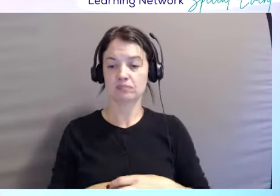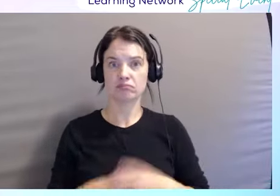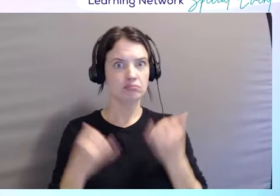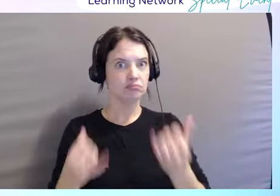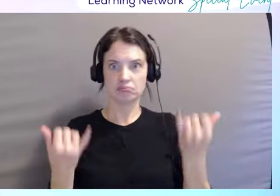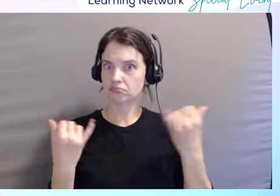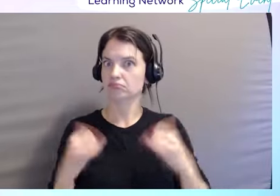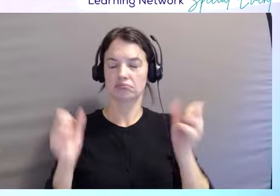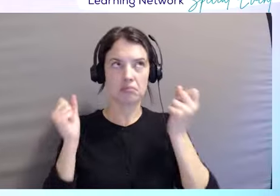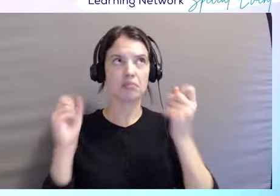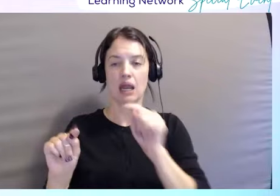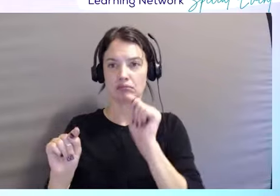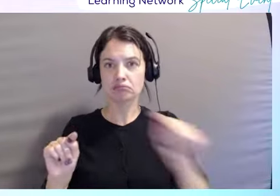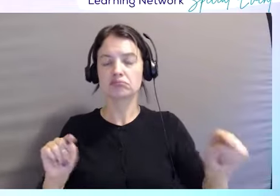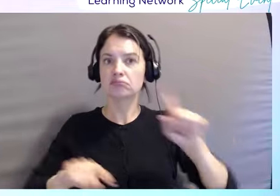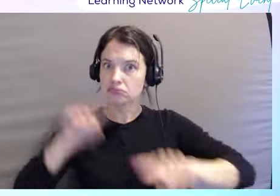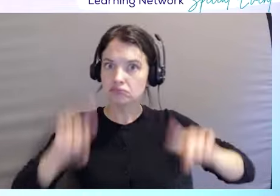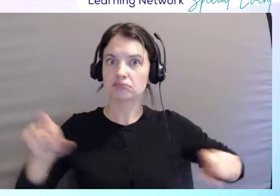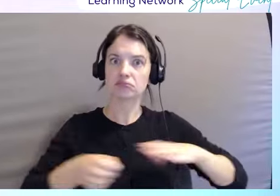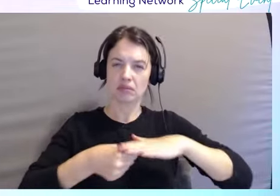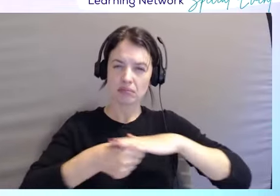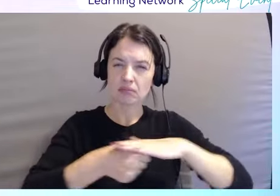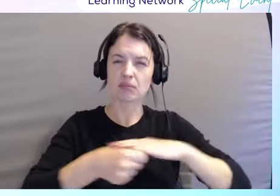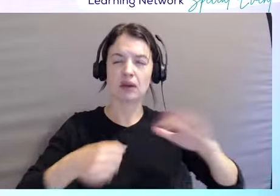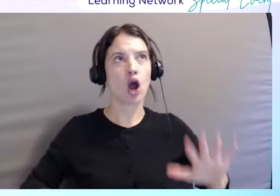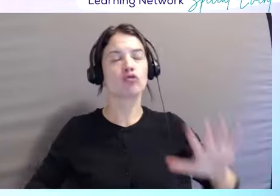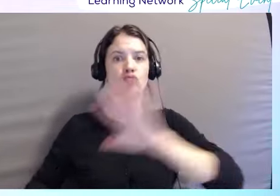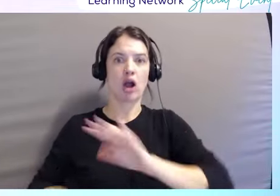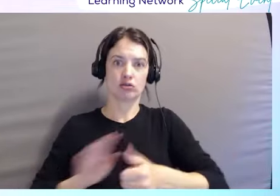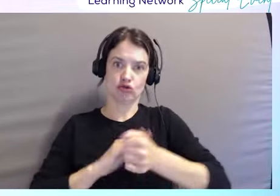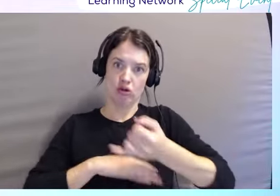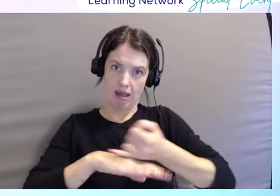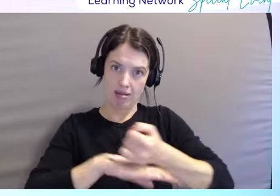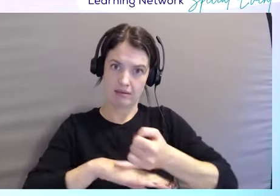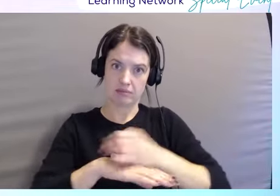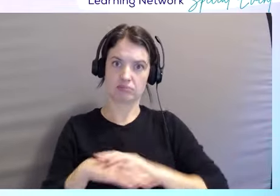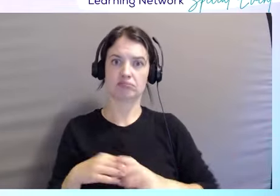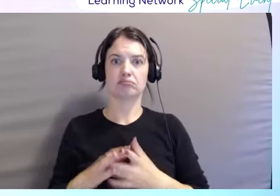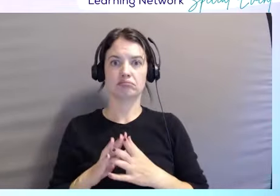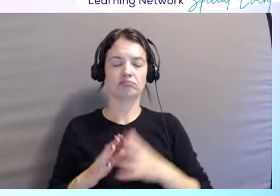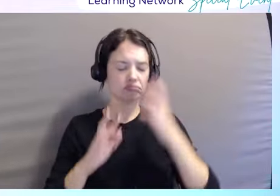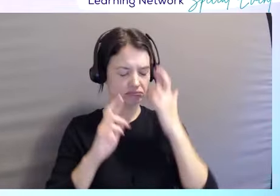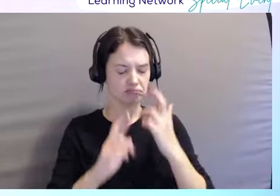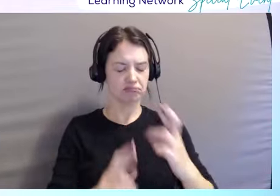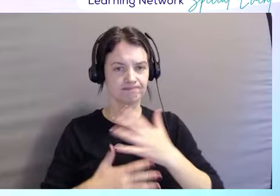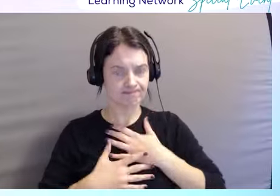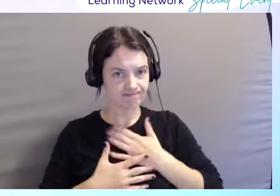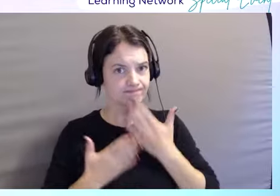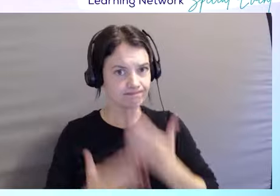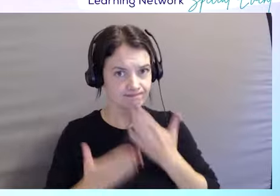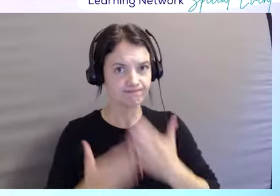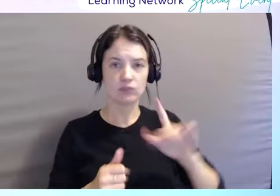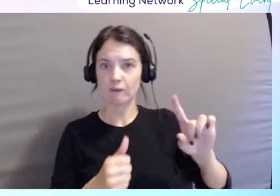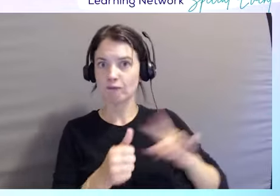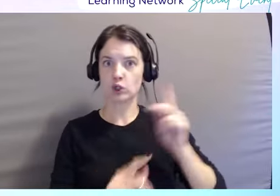many Indigenous people from across Turtle Island. We give our deep respect to the first inhabitants of this land and recognize